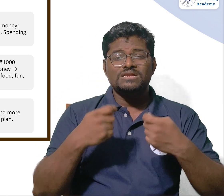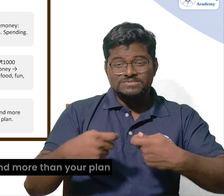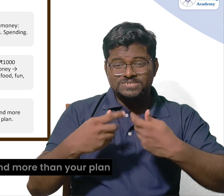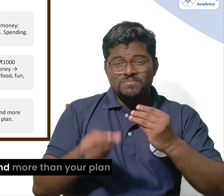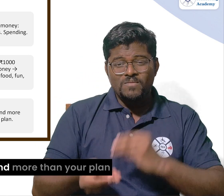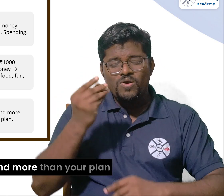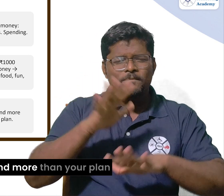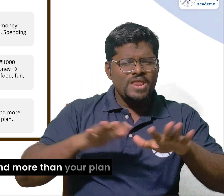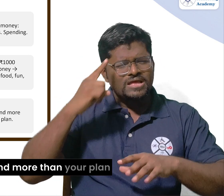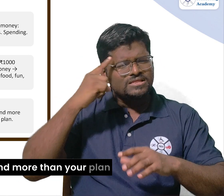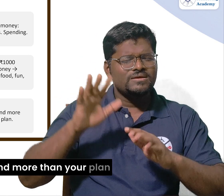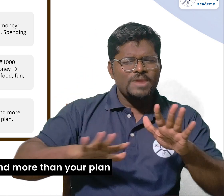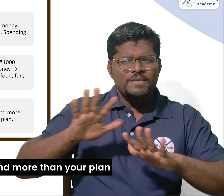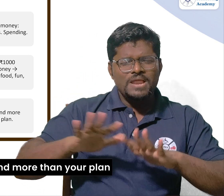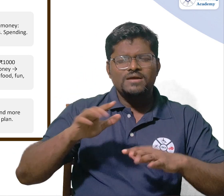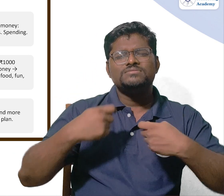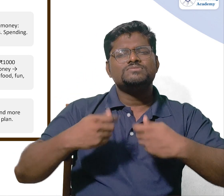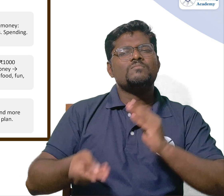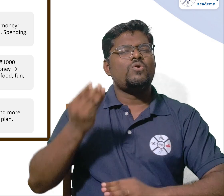Don't spend more than your plan.